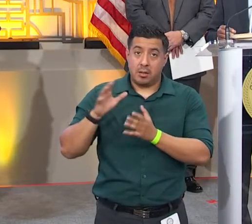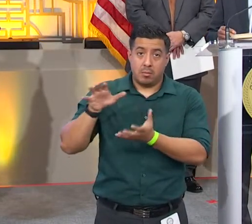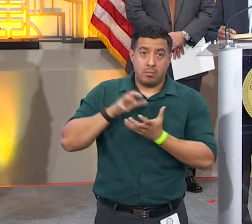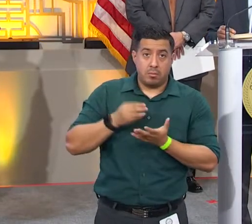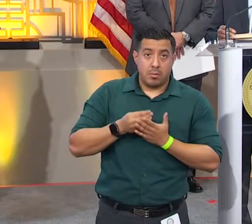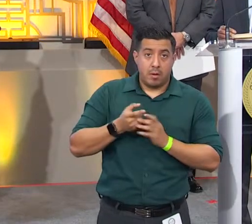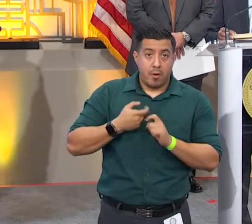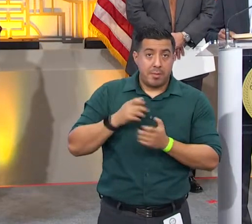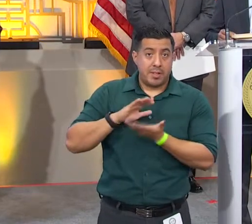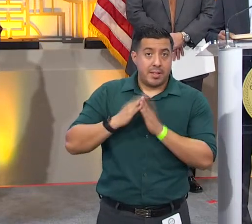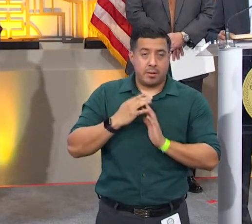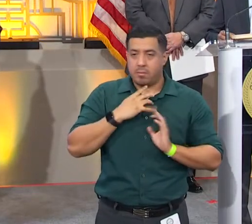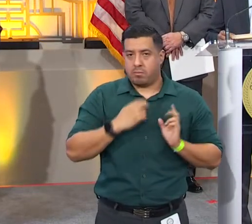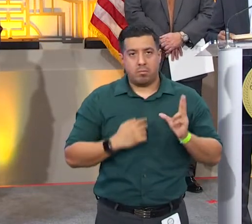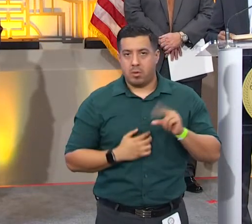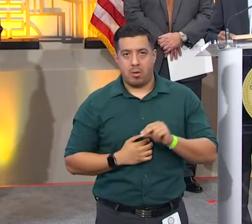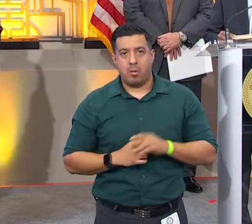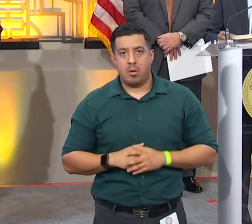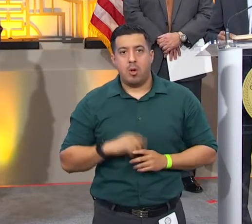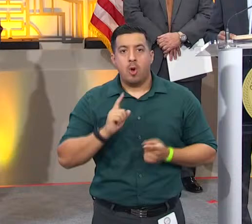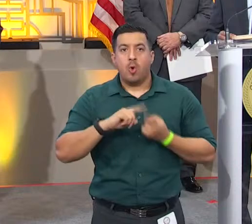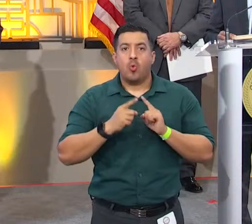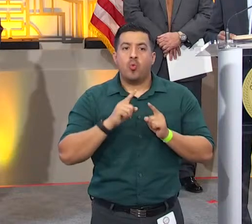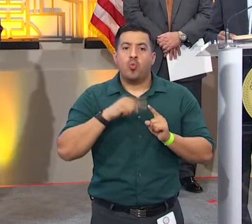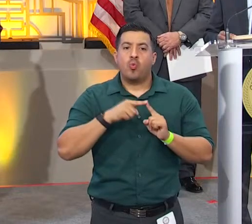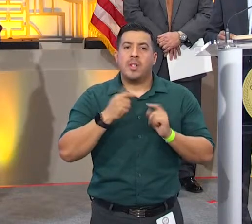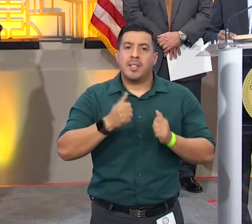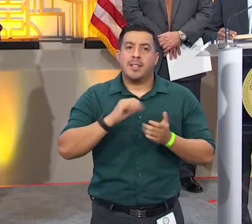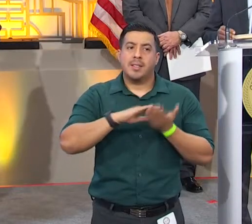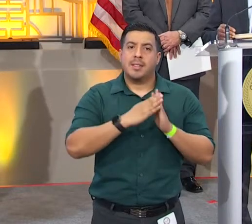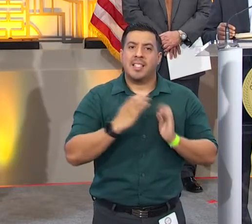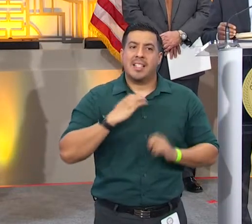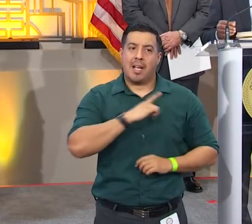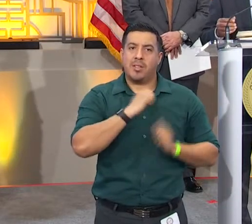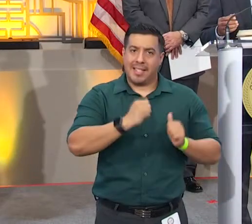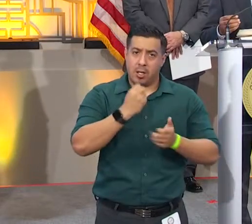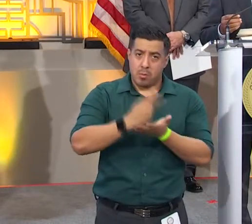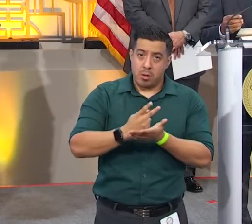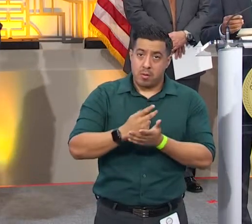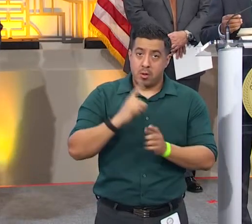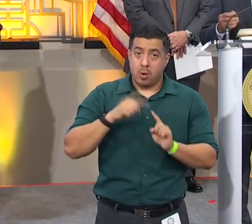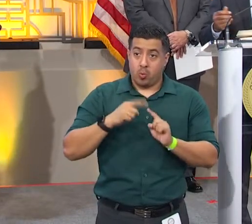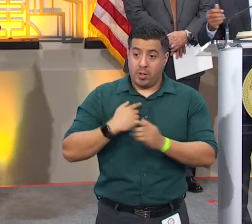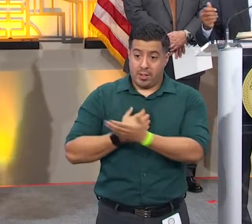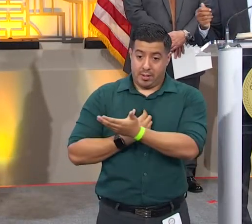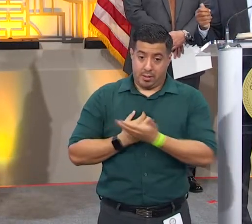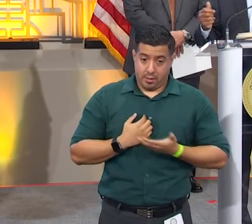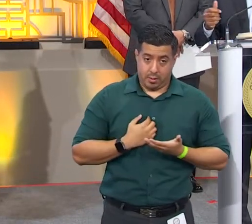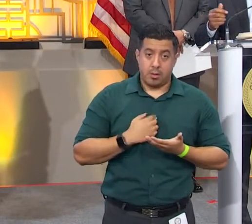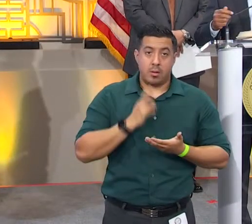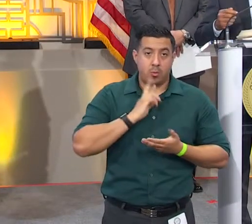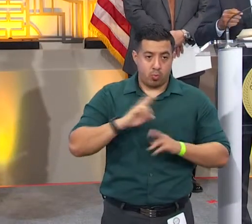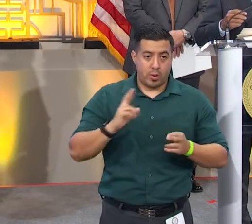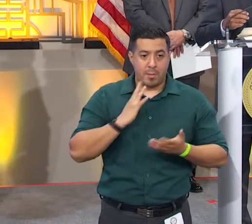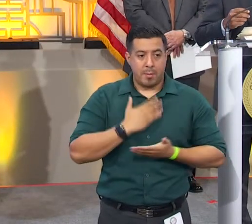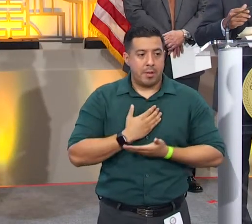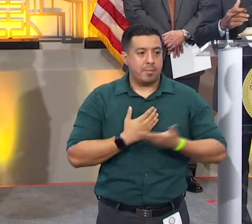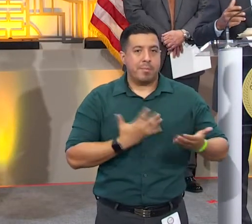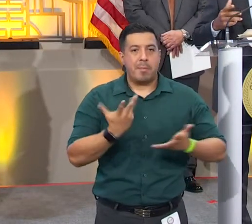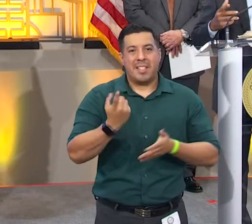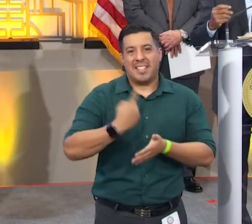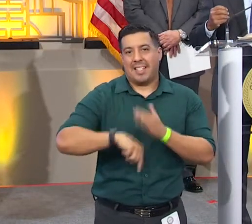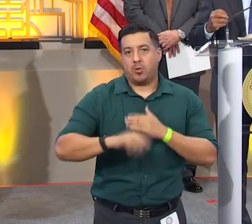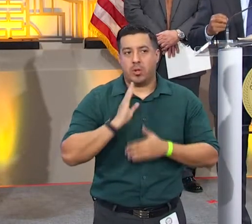Okay. When could City Council approve this? As soon as they get it to me, it'll be on City Council probably the next